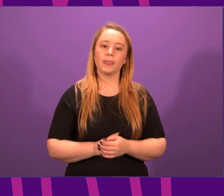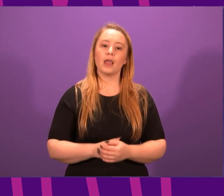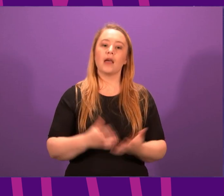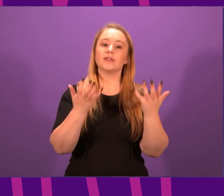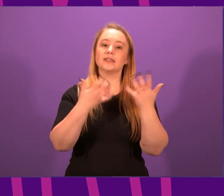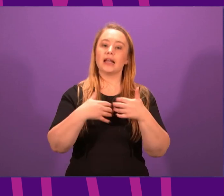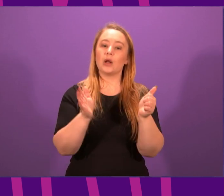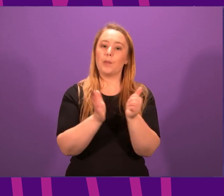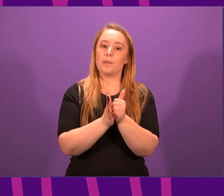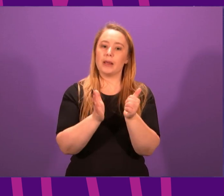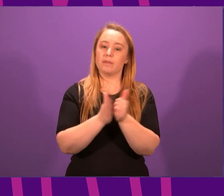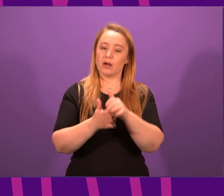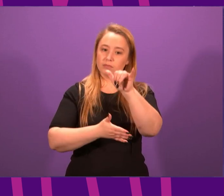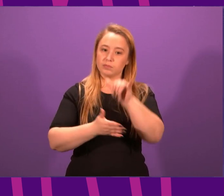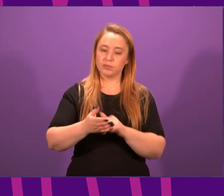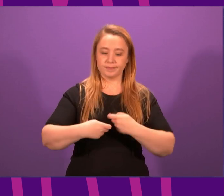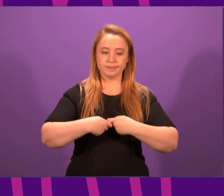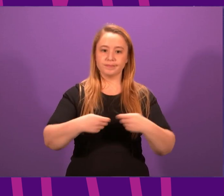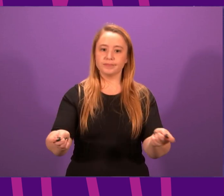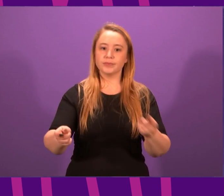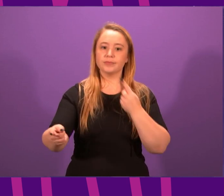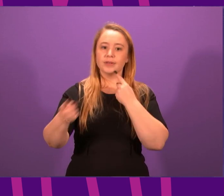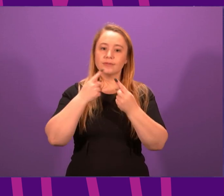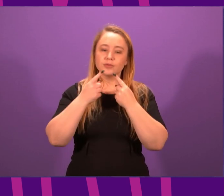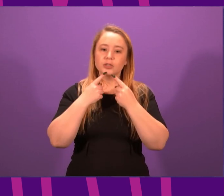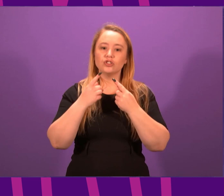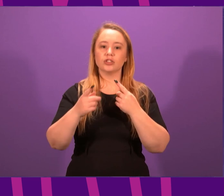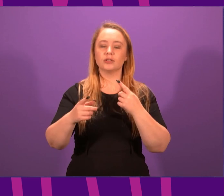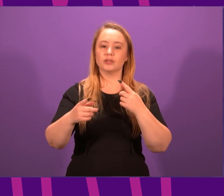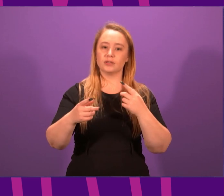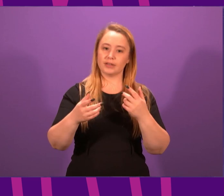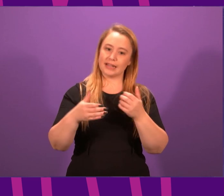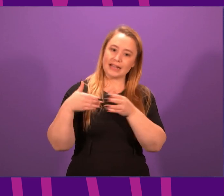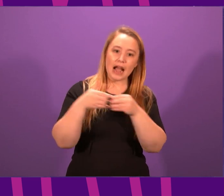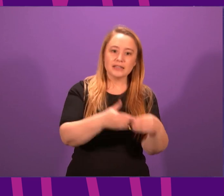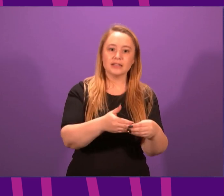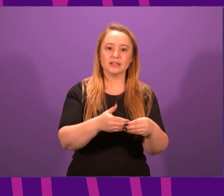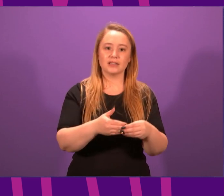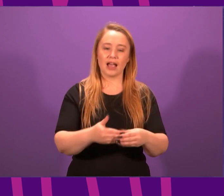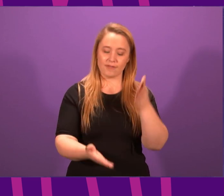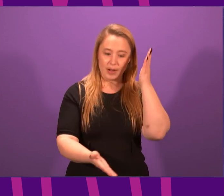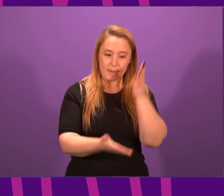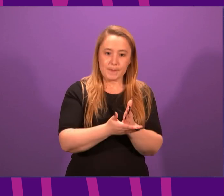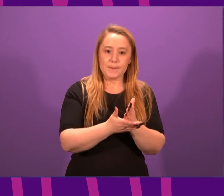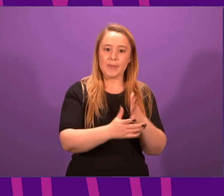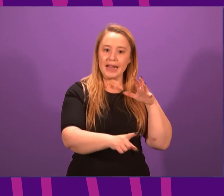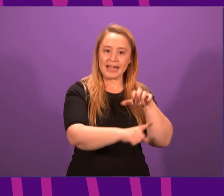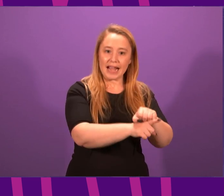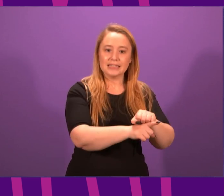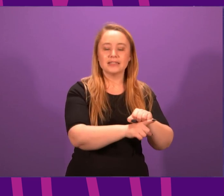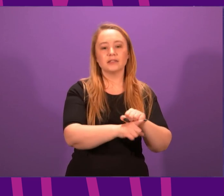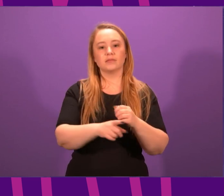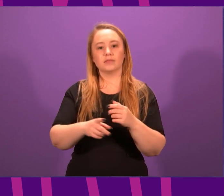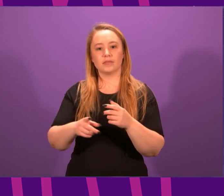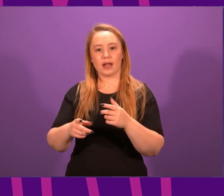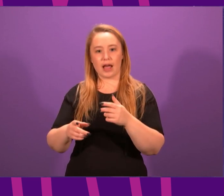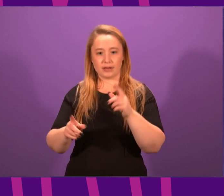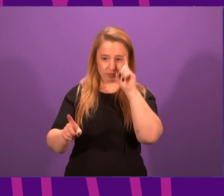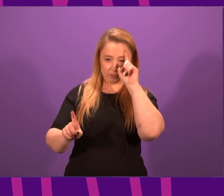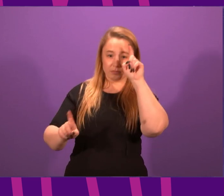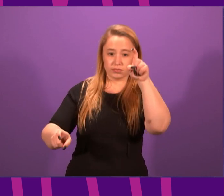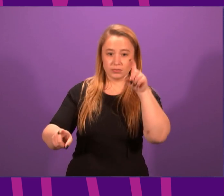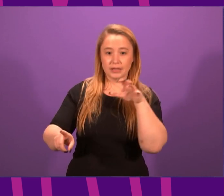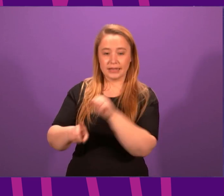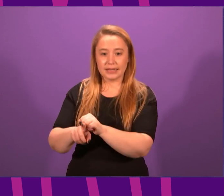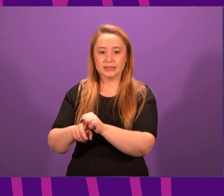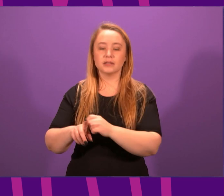paper detailing the factors and data that will guide these decisions. We will look at actual and projected cases per 100,000 of population,